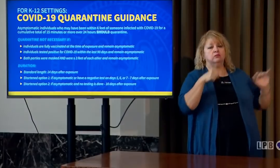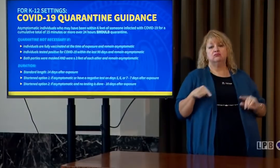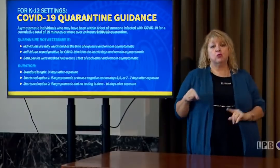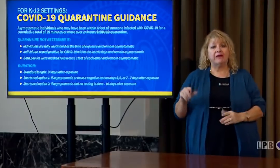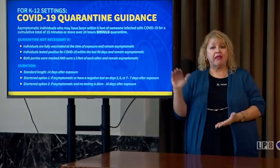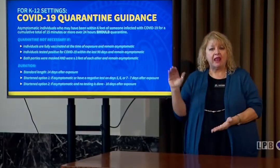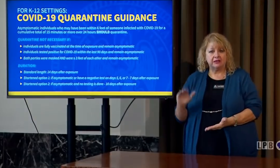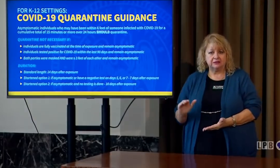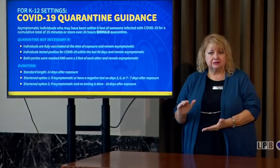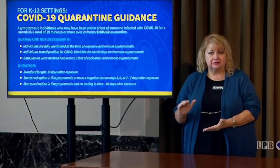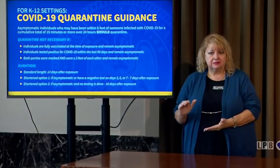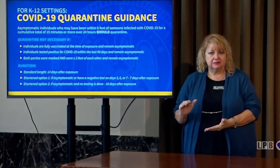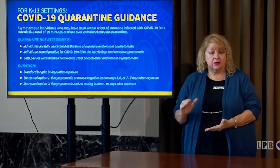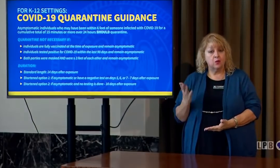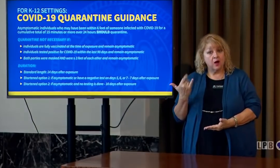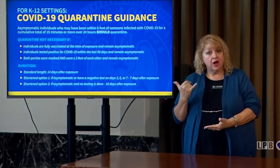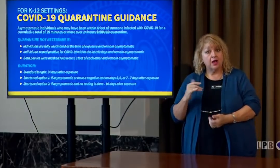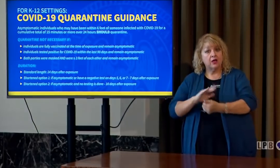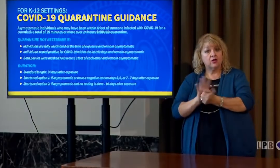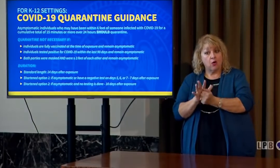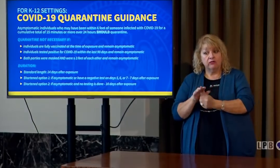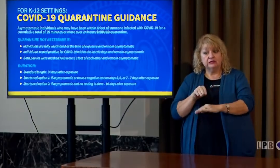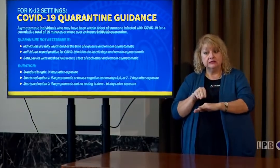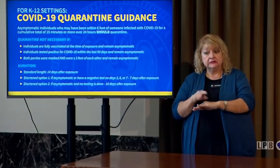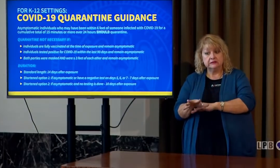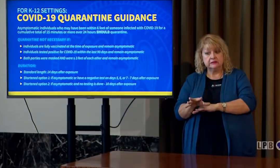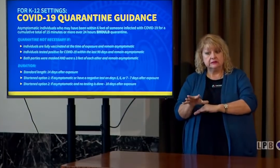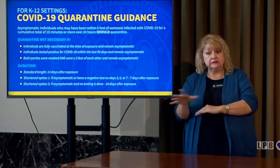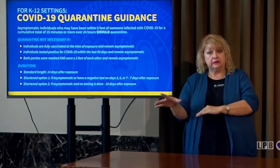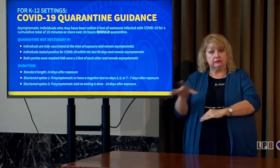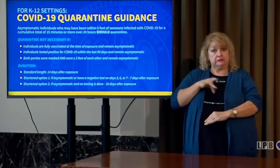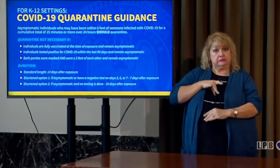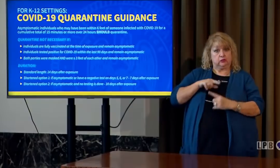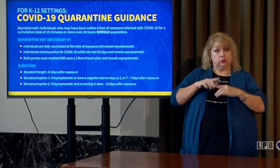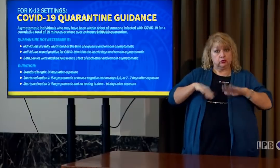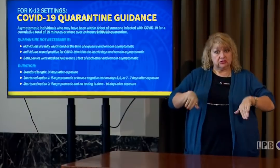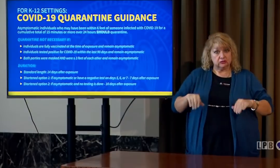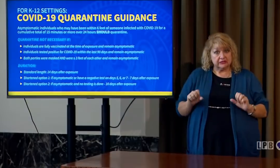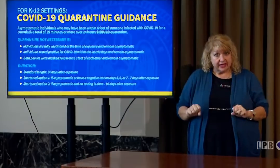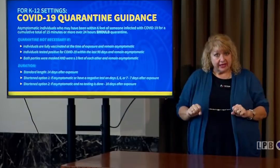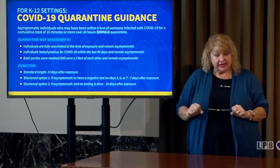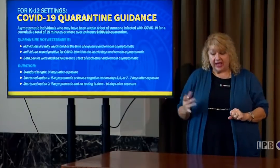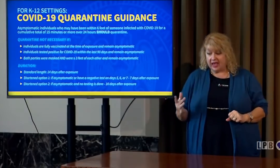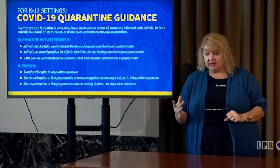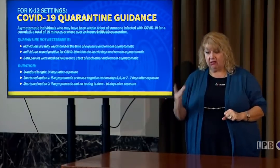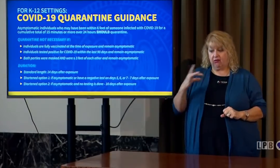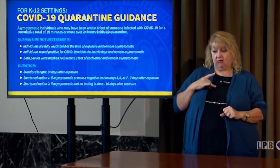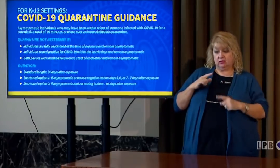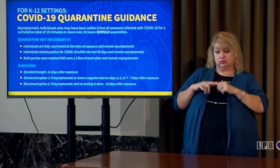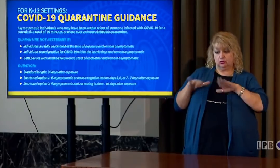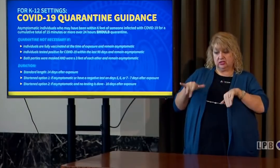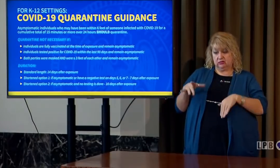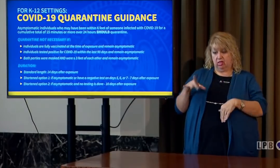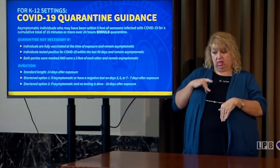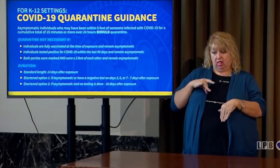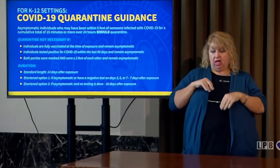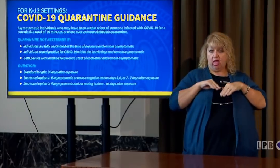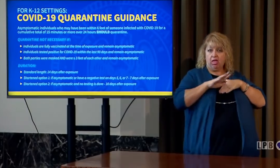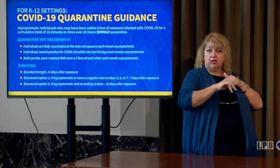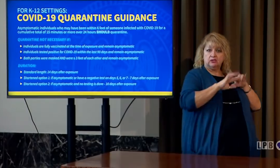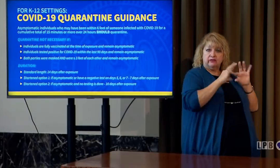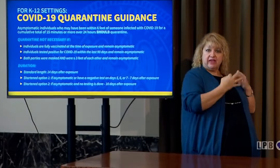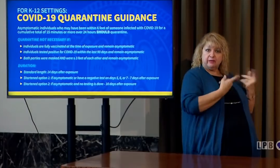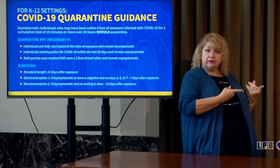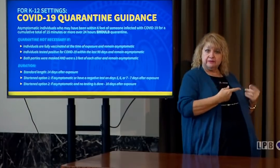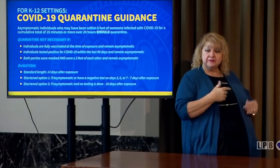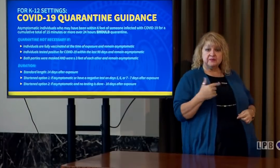because COVID does affect children, and it affects children's families. And with 18 months of experience with this